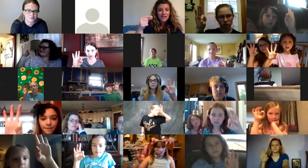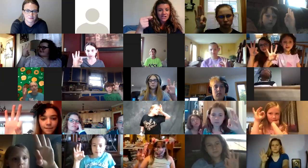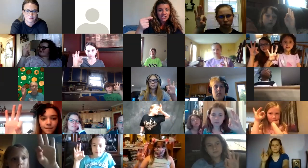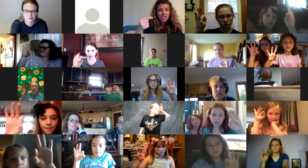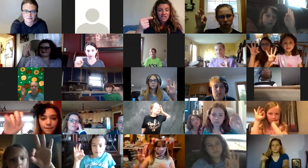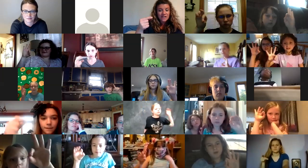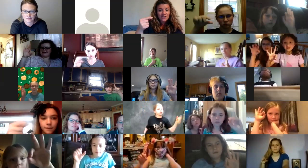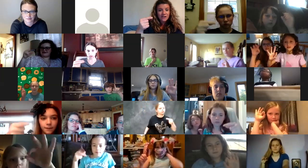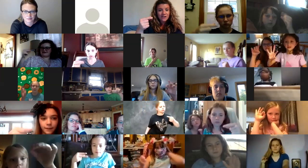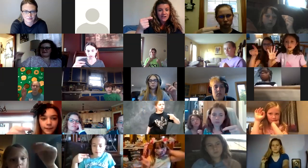G,